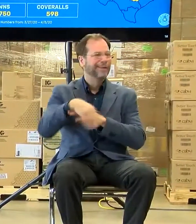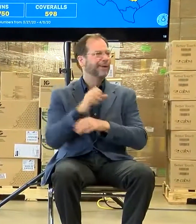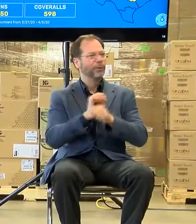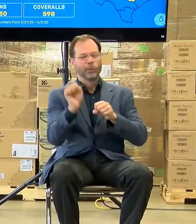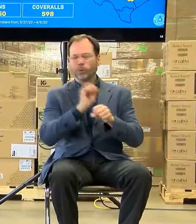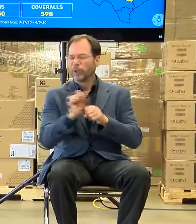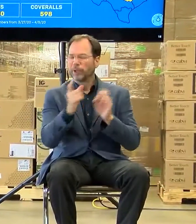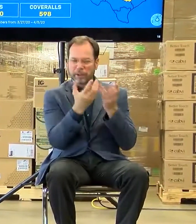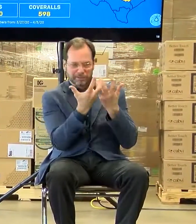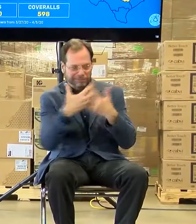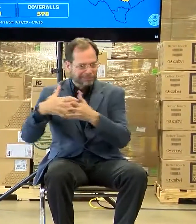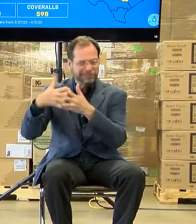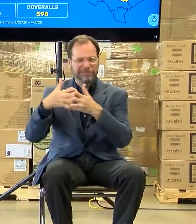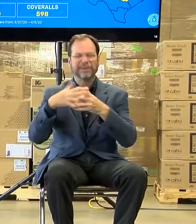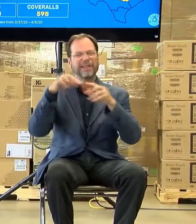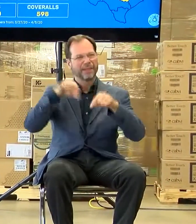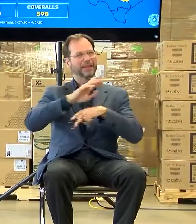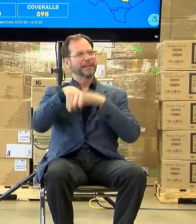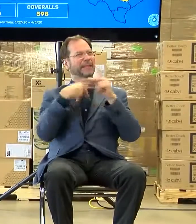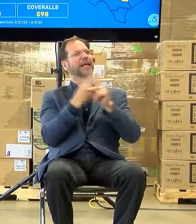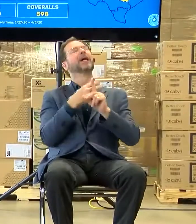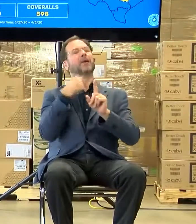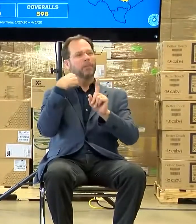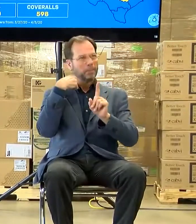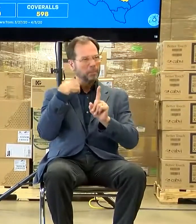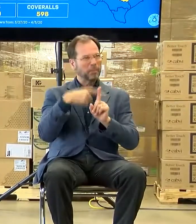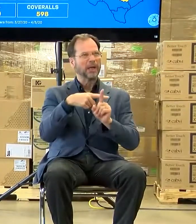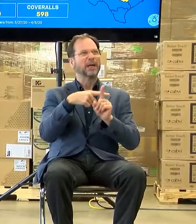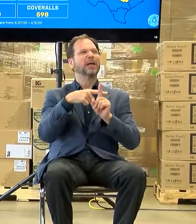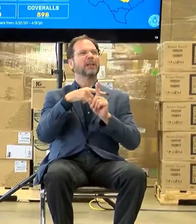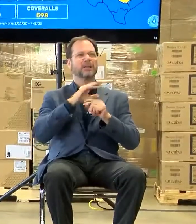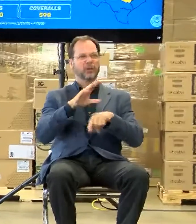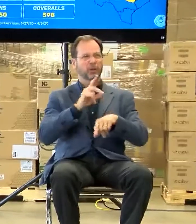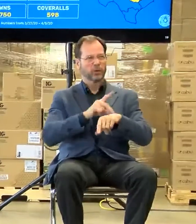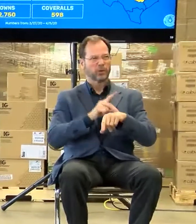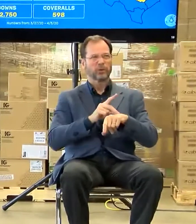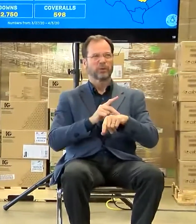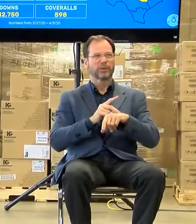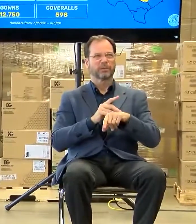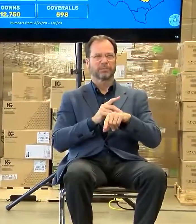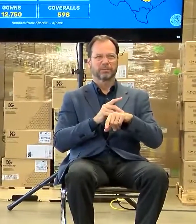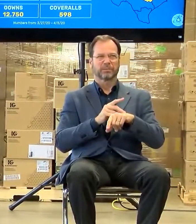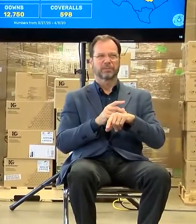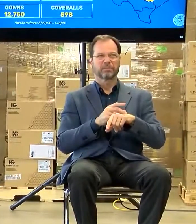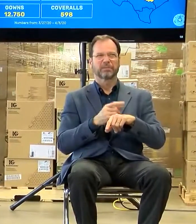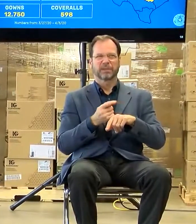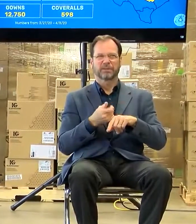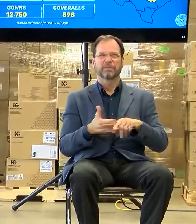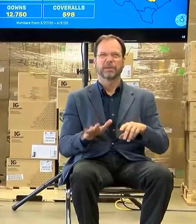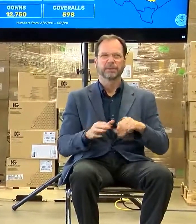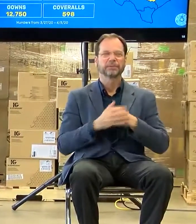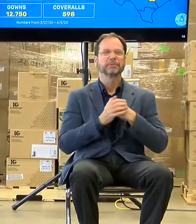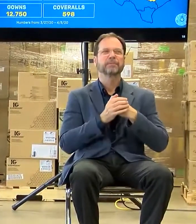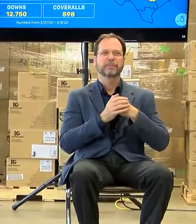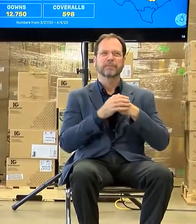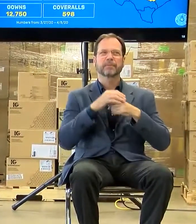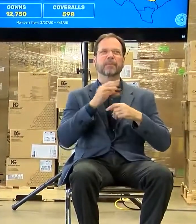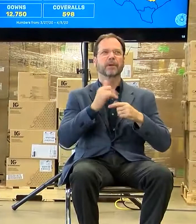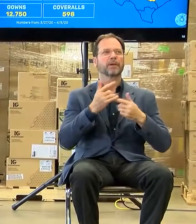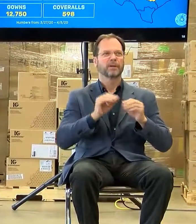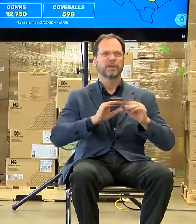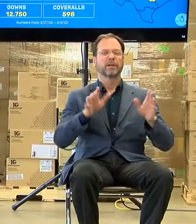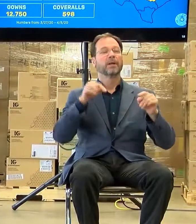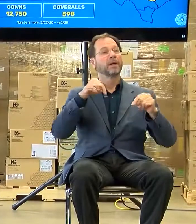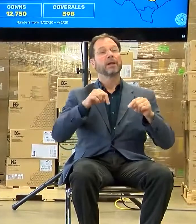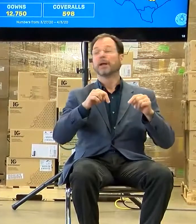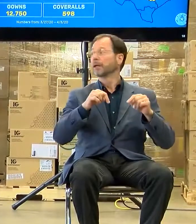in organizing things like this in addition to all your other duties. Also, one thing I want to make clear, and that is